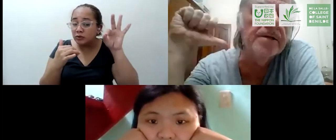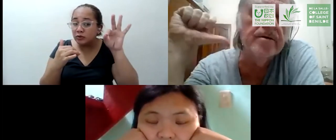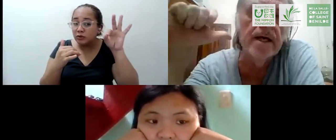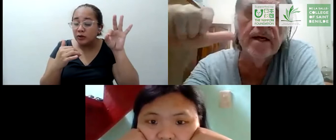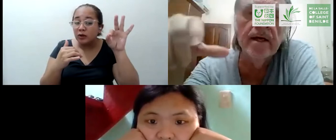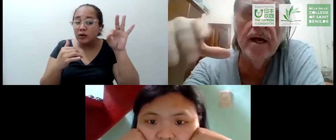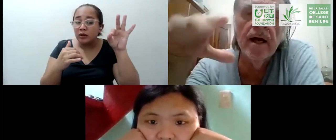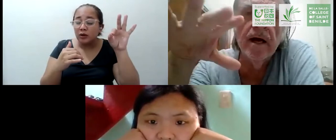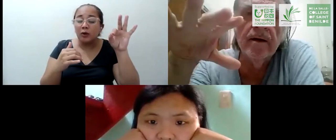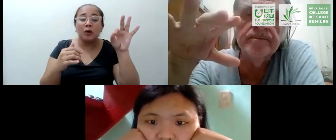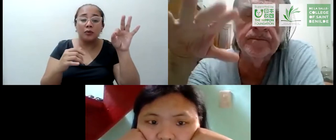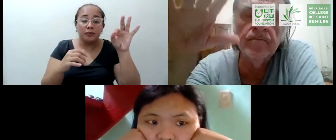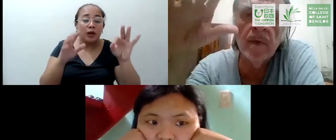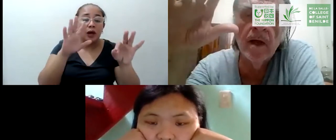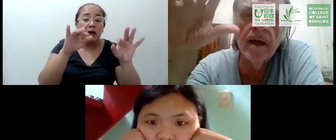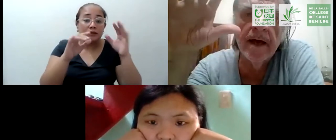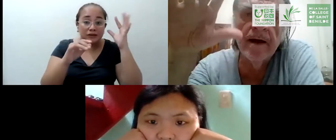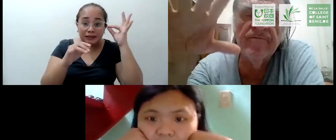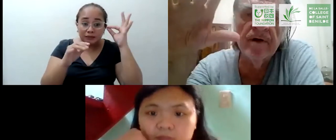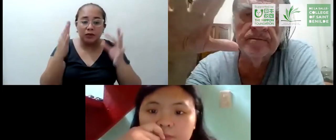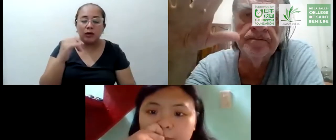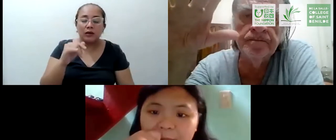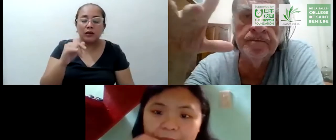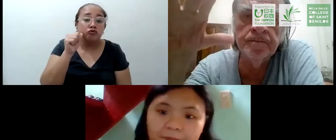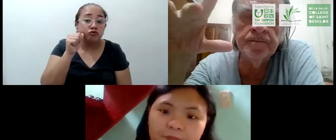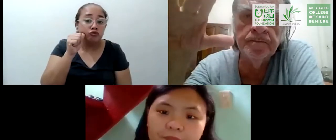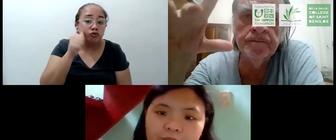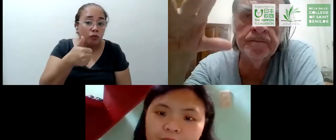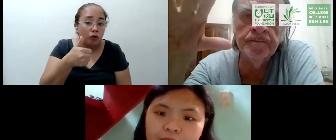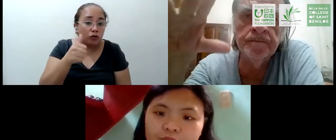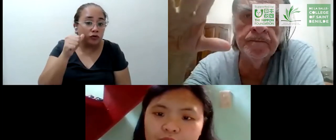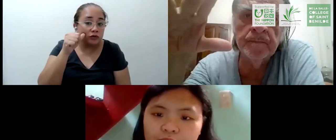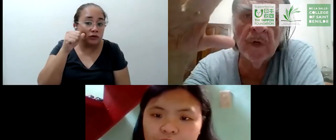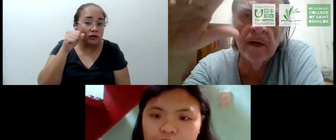and yesterday um, have um,